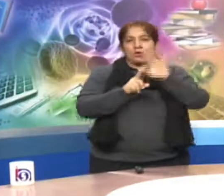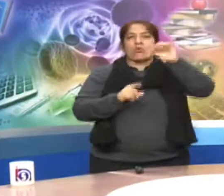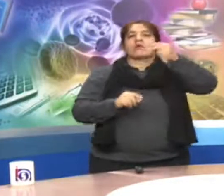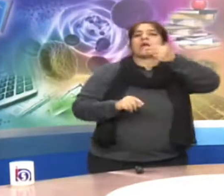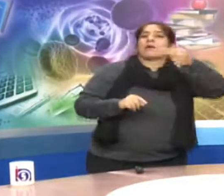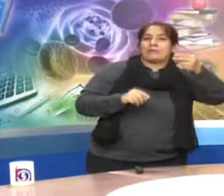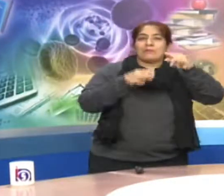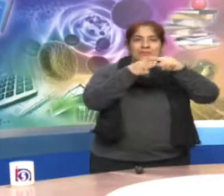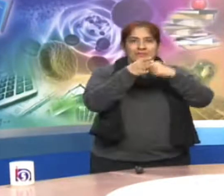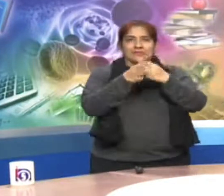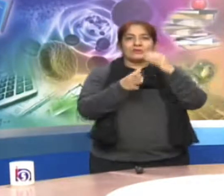also.